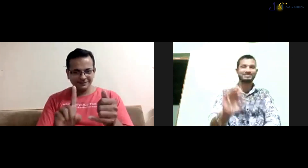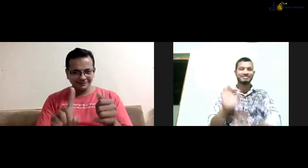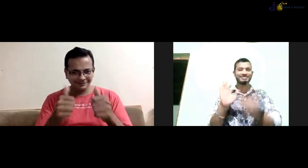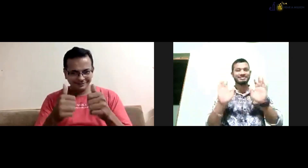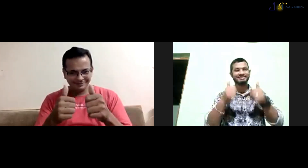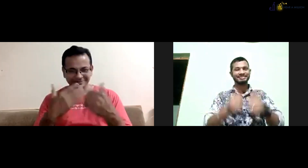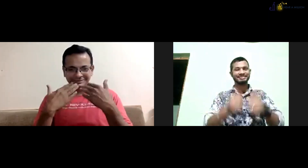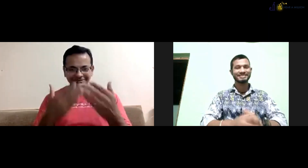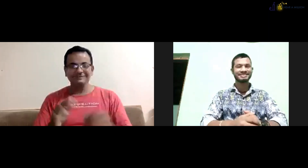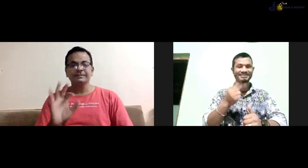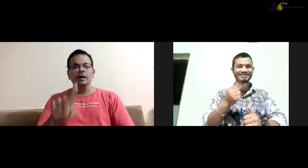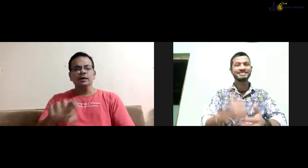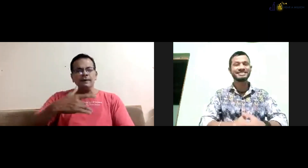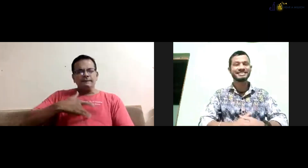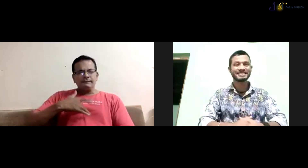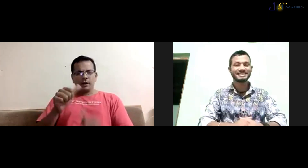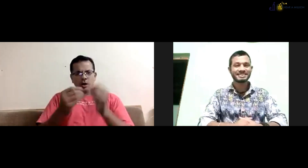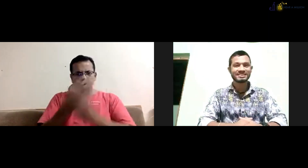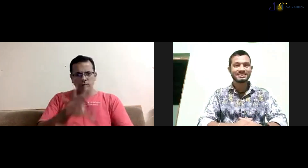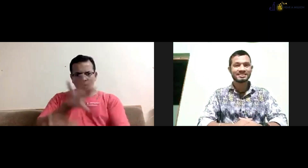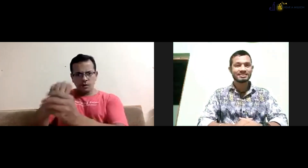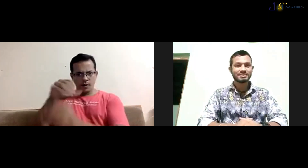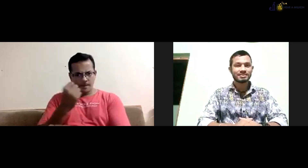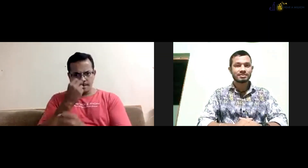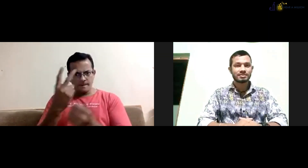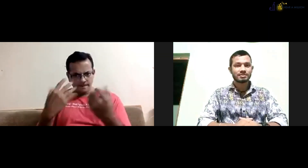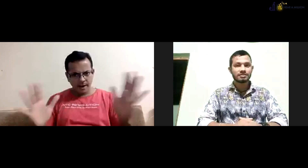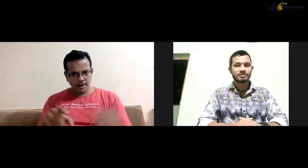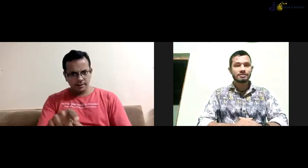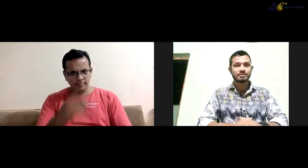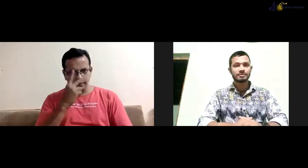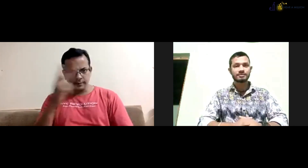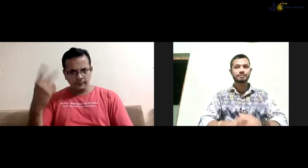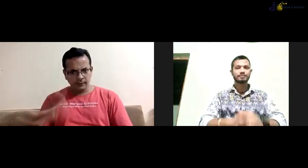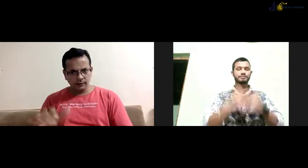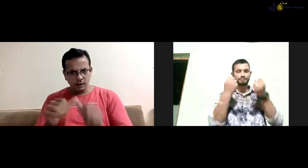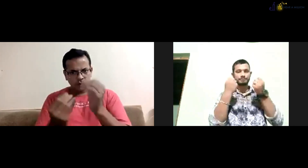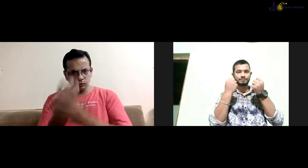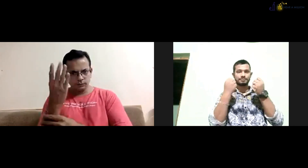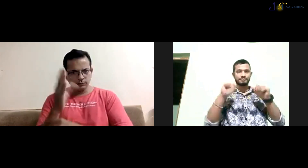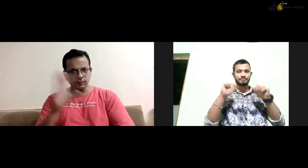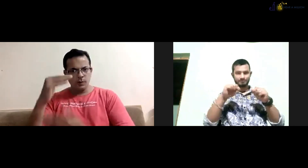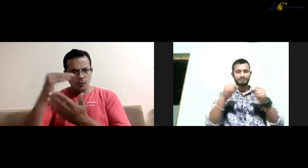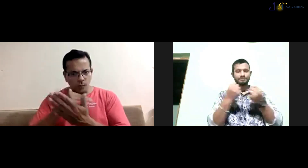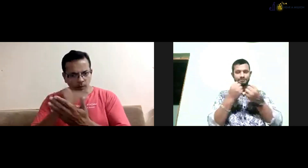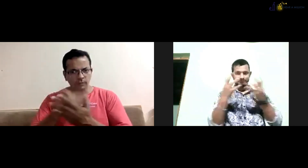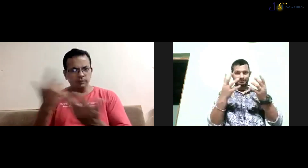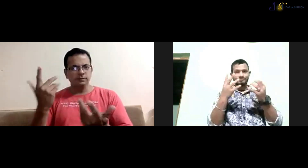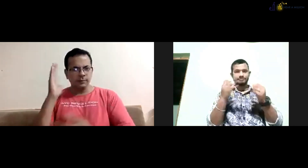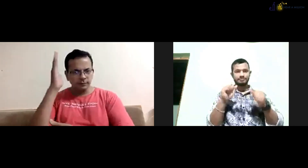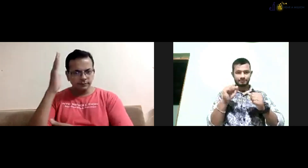Hey Rajan, hello. So this is the last questions. Thank you. So what you feel if you are involved? I think you are involved in the